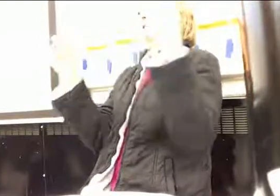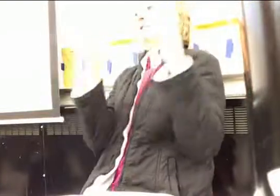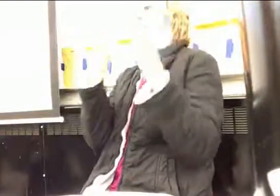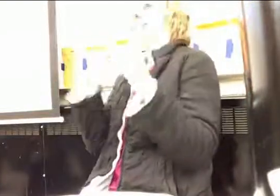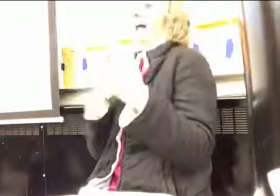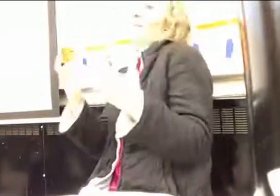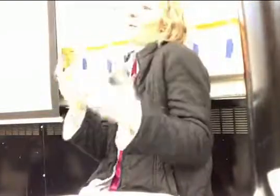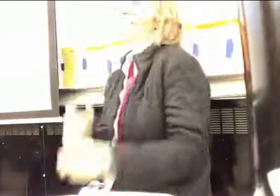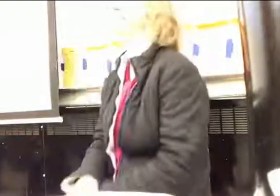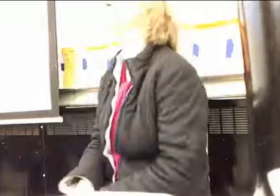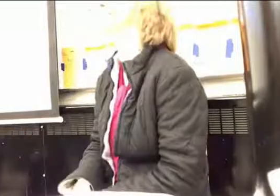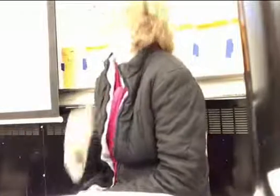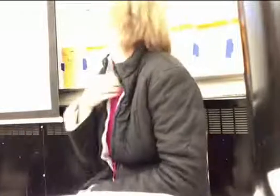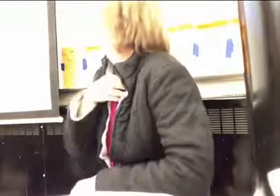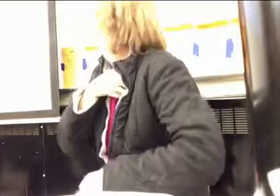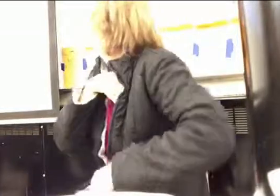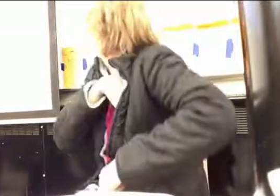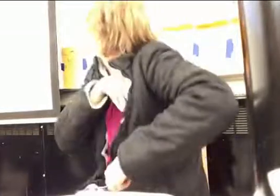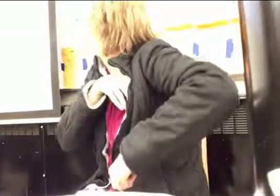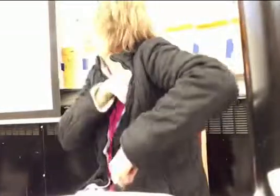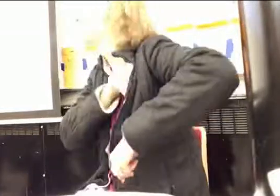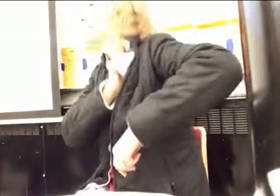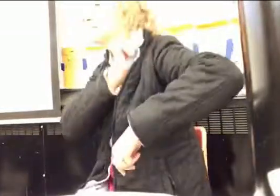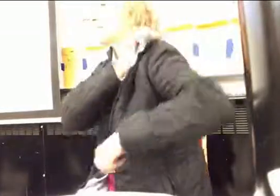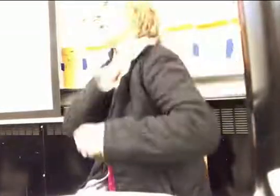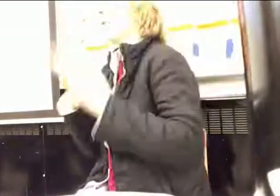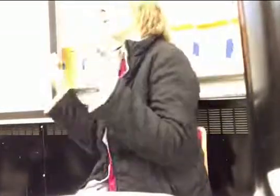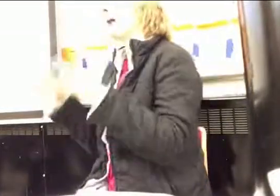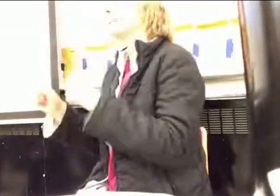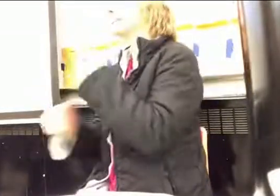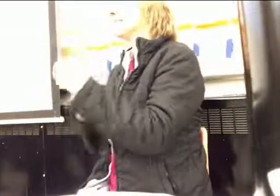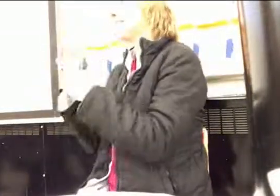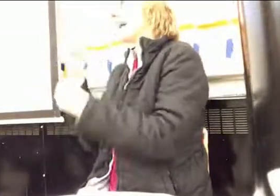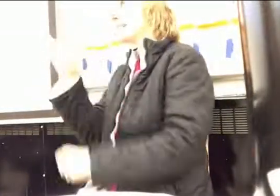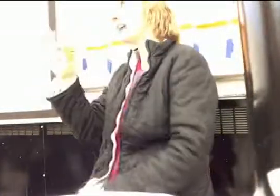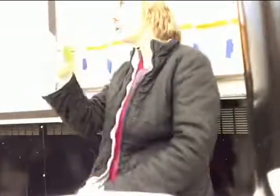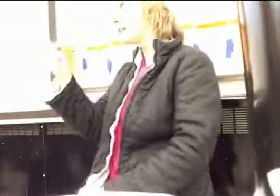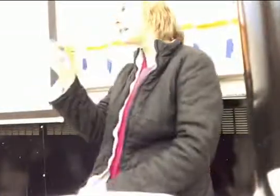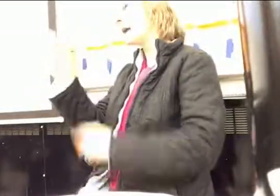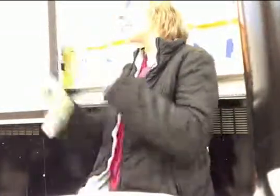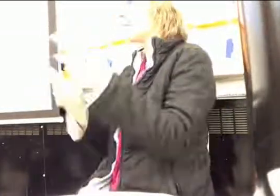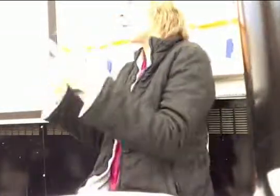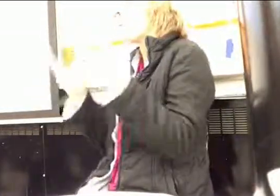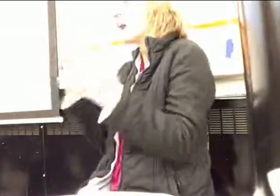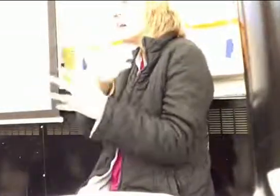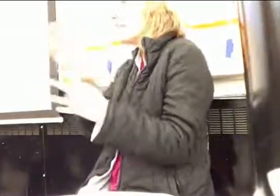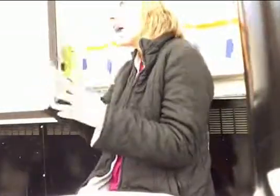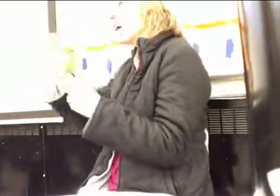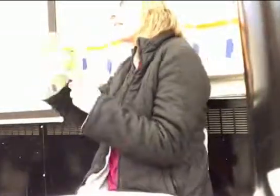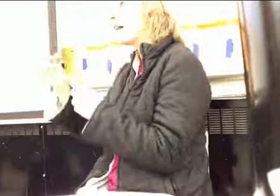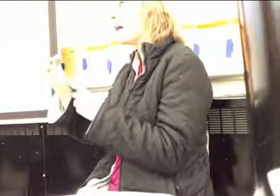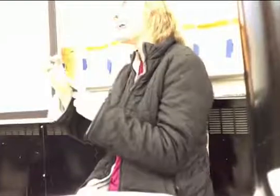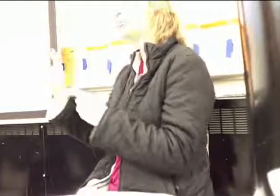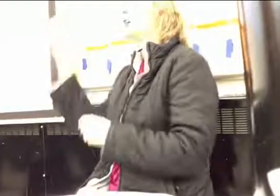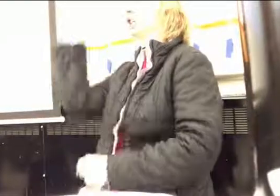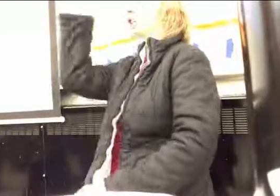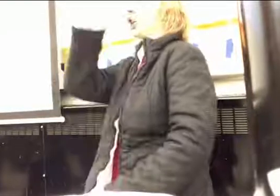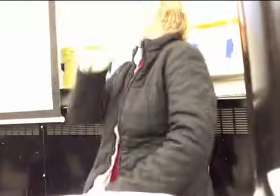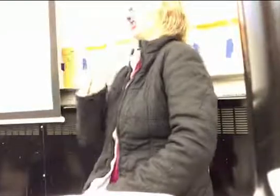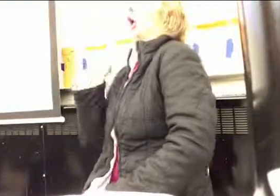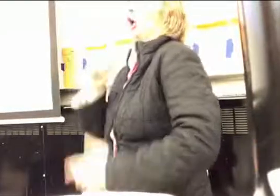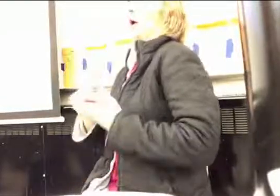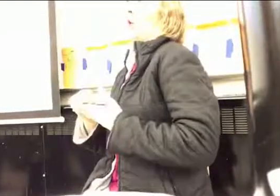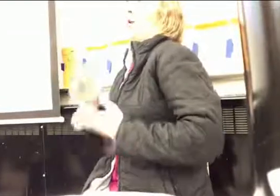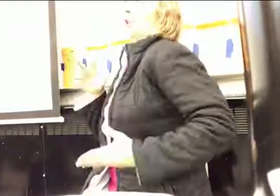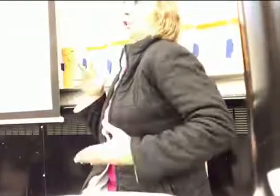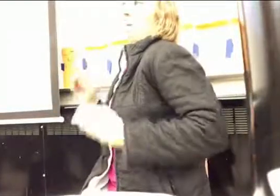wanted. Now, what happens in the 1800s is people want their environment to look richer than